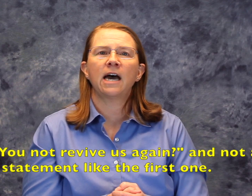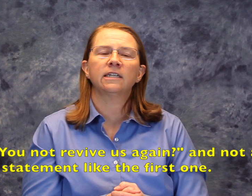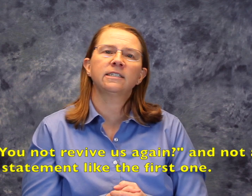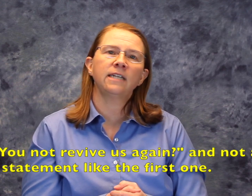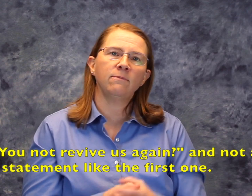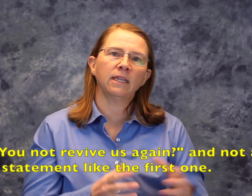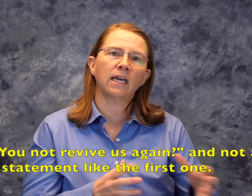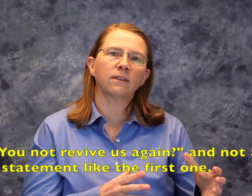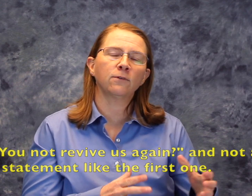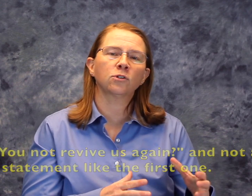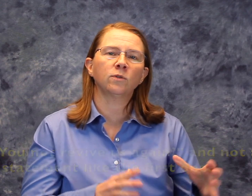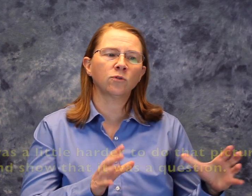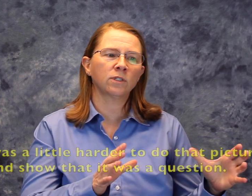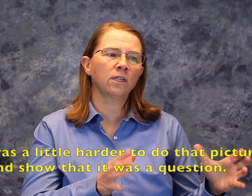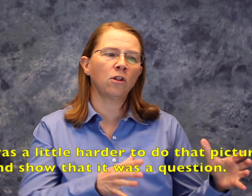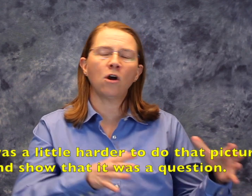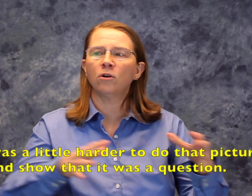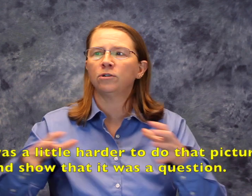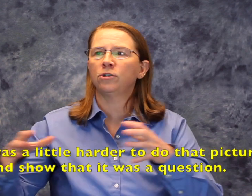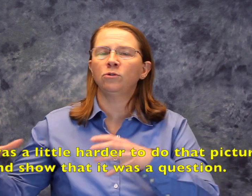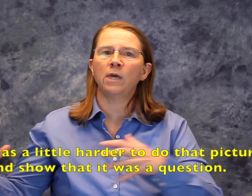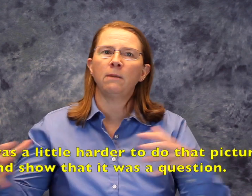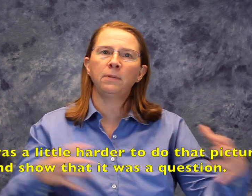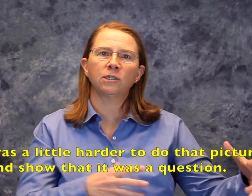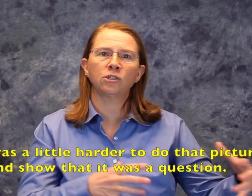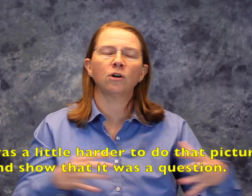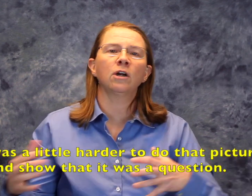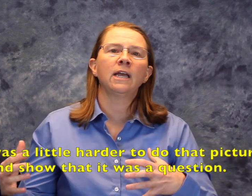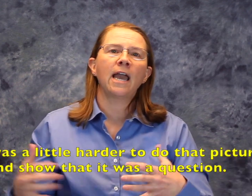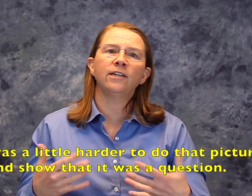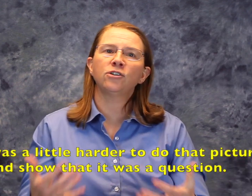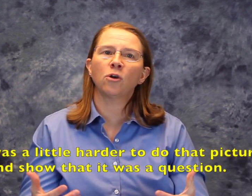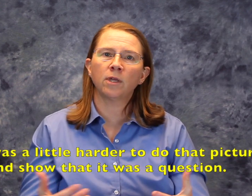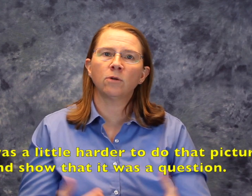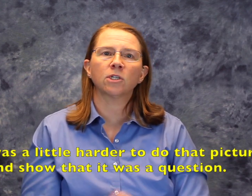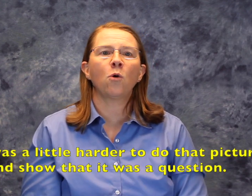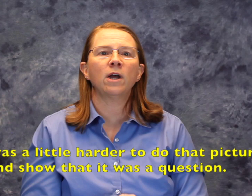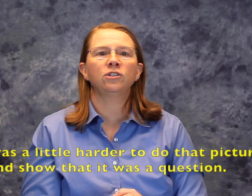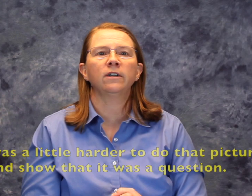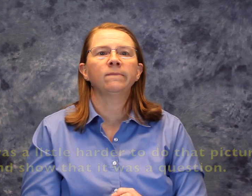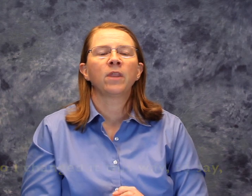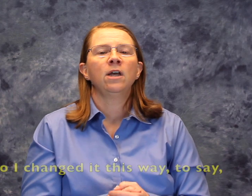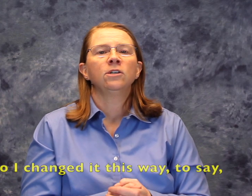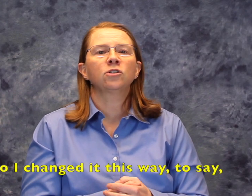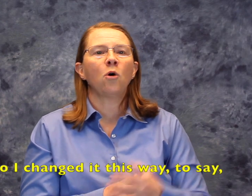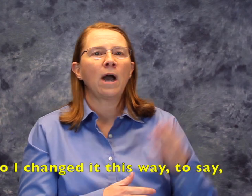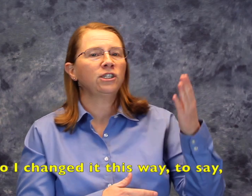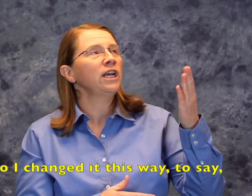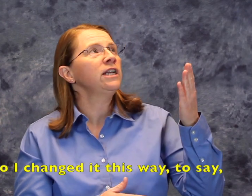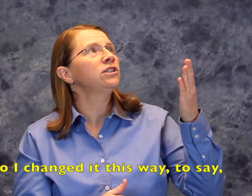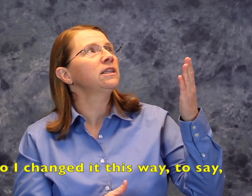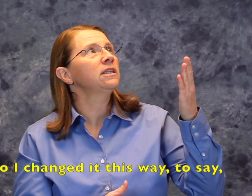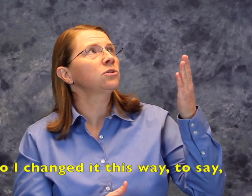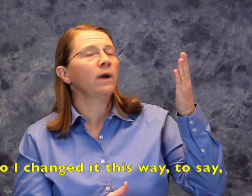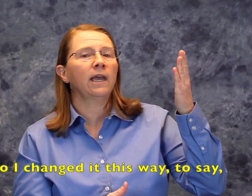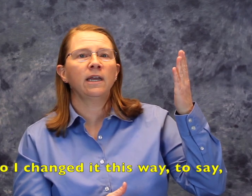a statement like the first one. So it was a little harder to do that picture and show that it was a question. So I changed it this way